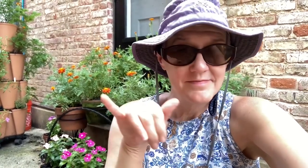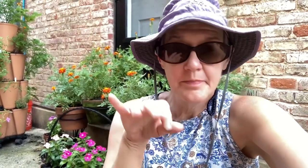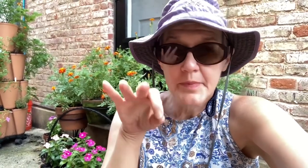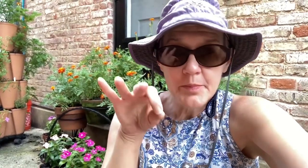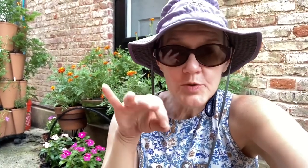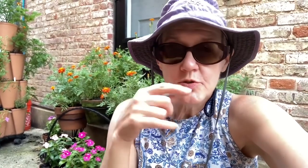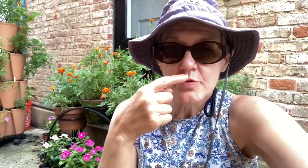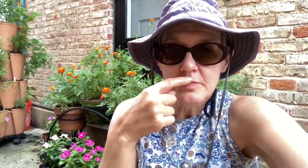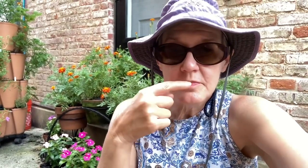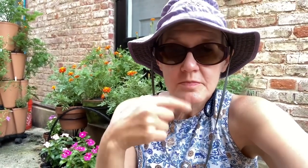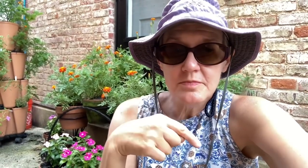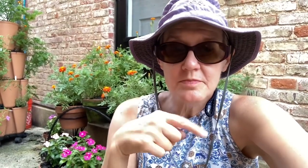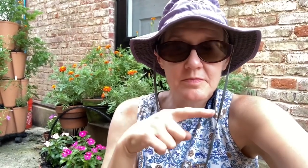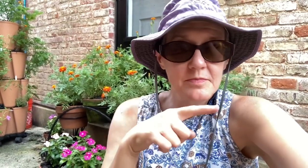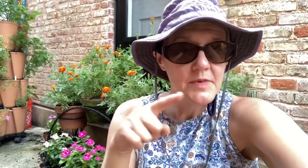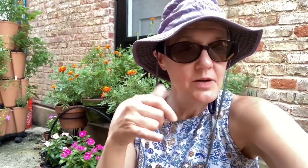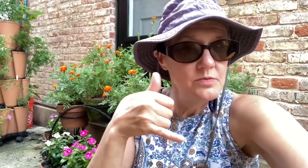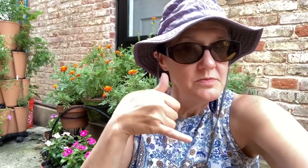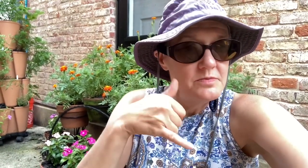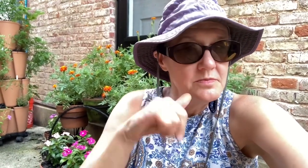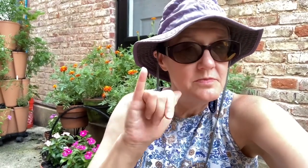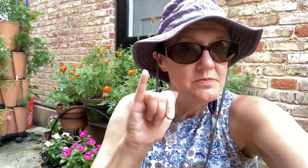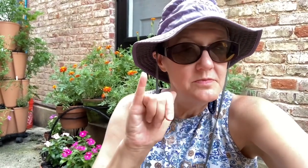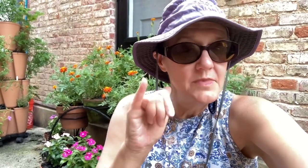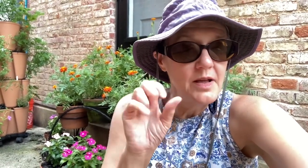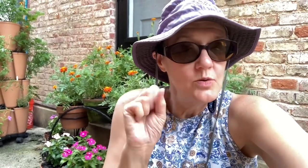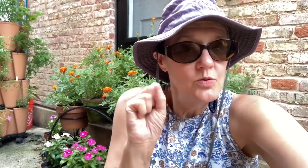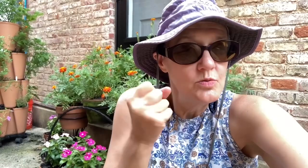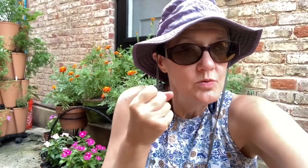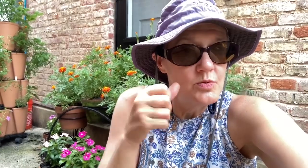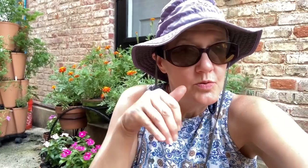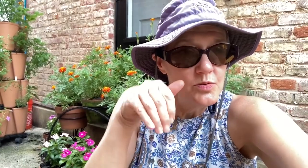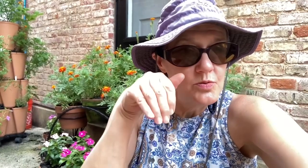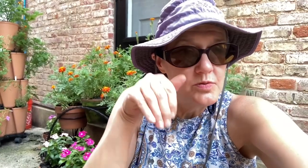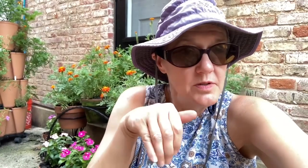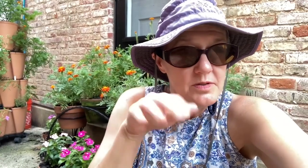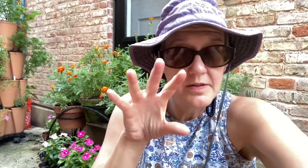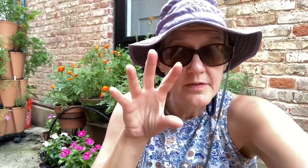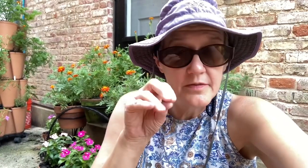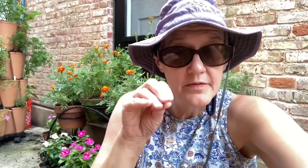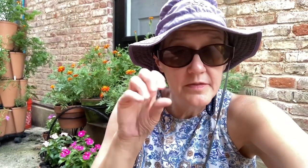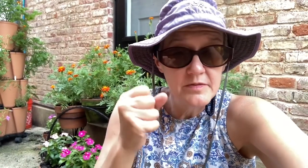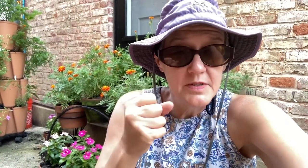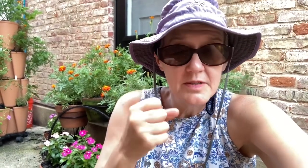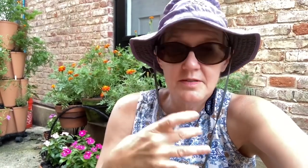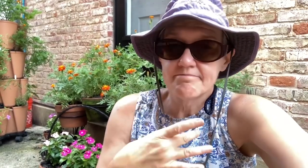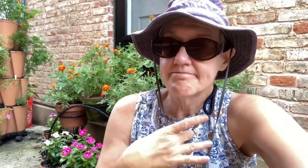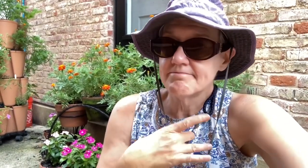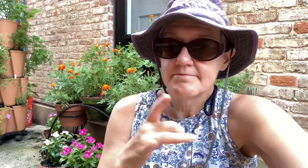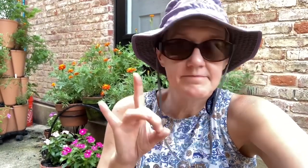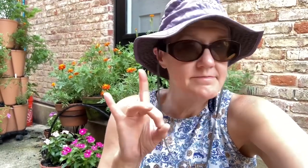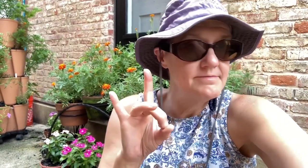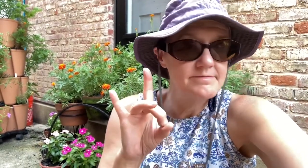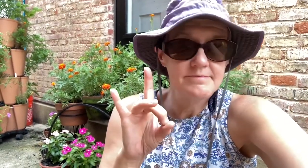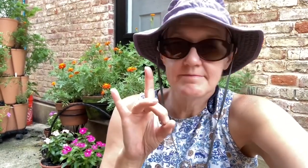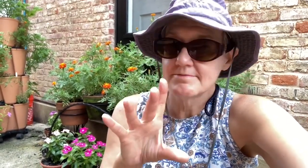Mid-May, I planted them the same time as my peppers and tomatoes, but we were still having nights in the 50s, and